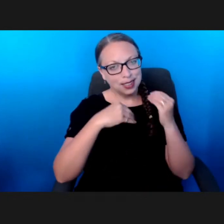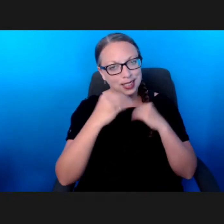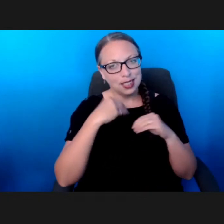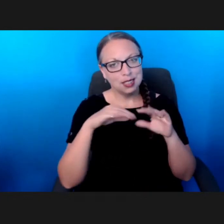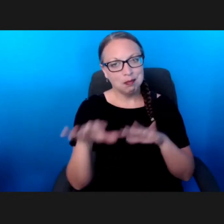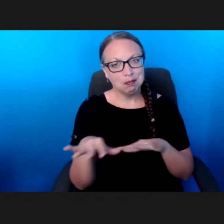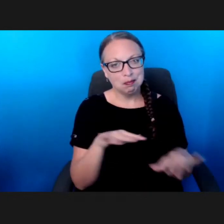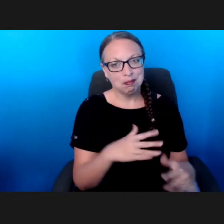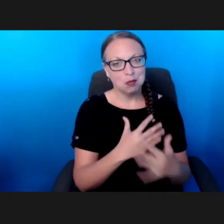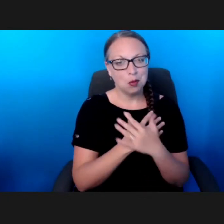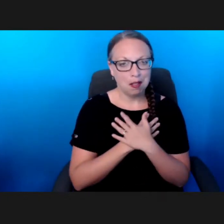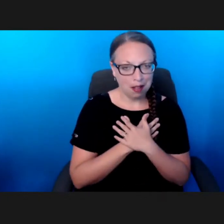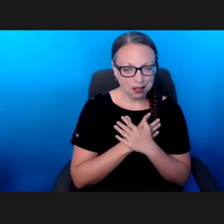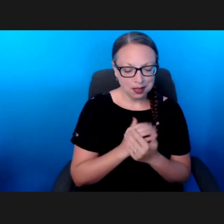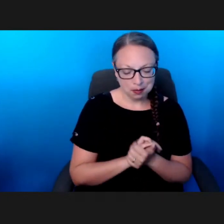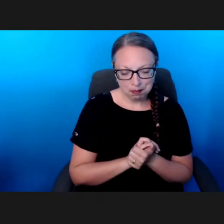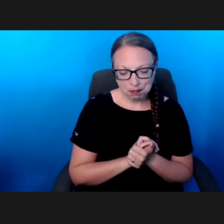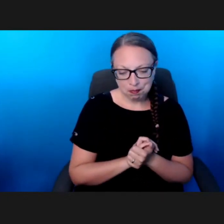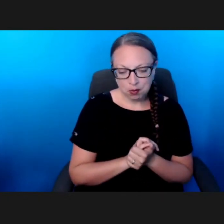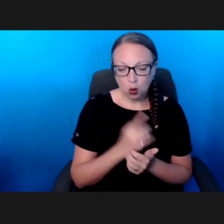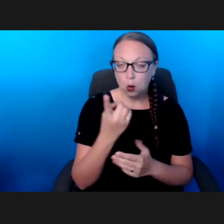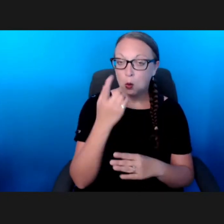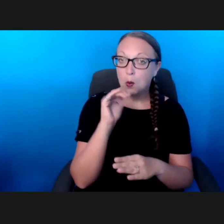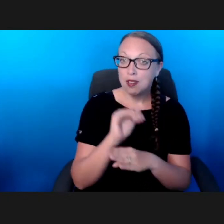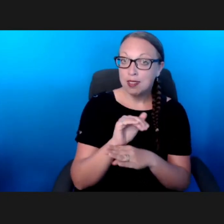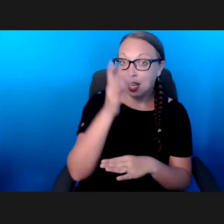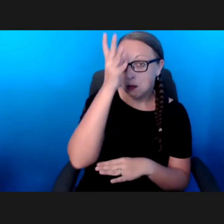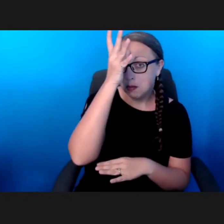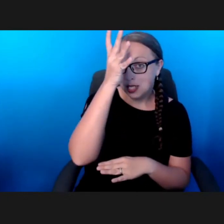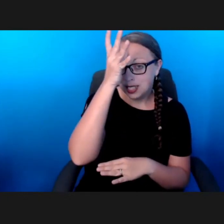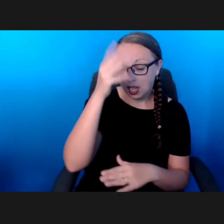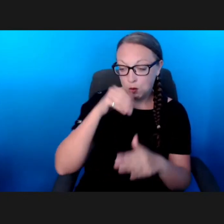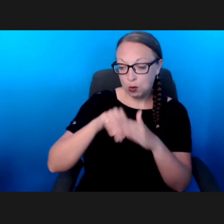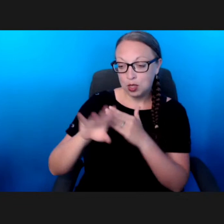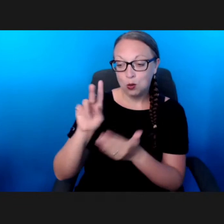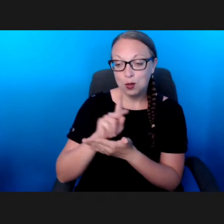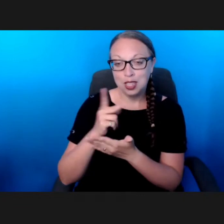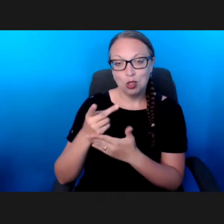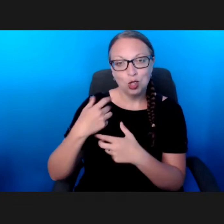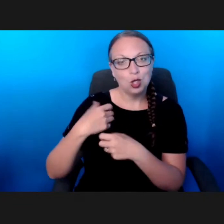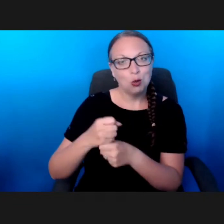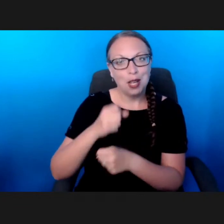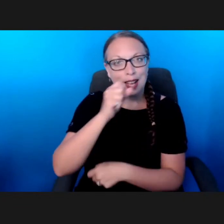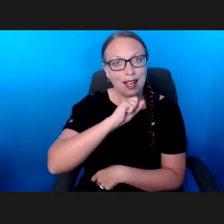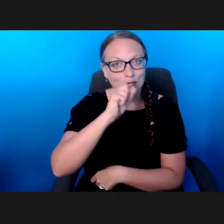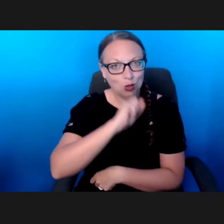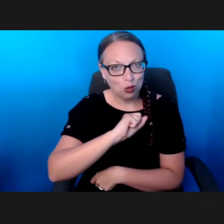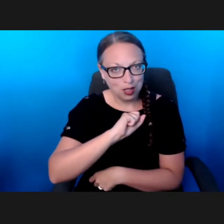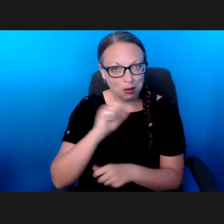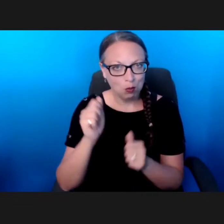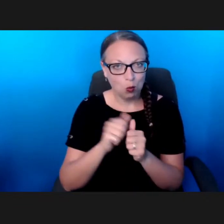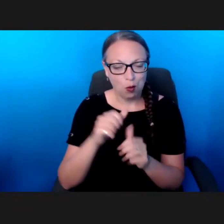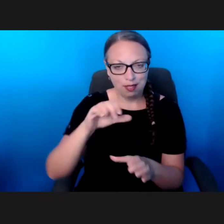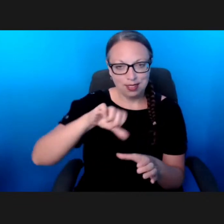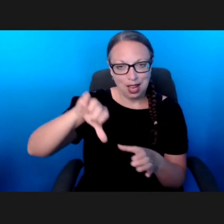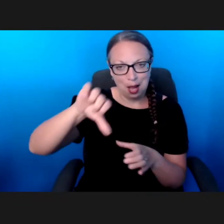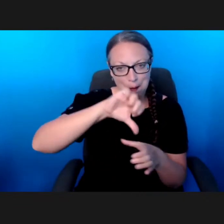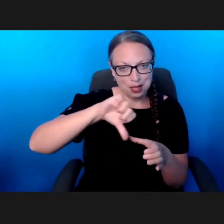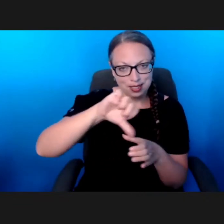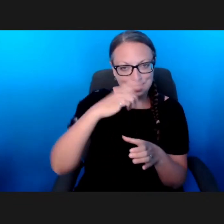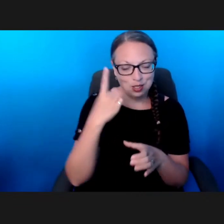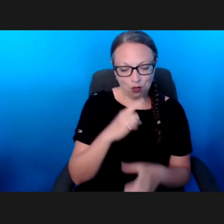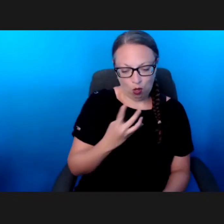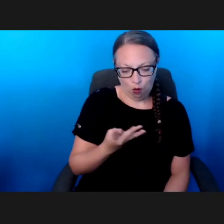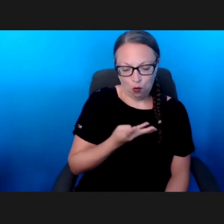such an evening's television reverie, Dad went into the vision to prepare bowls of ice cream with selected toppings for the 4 of